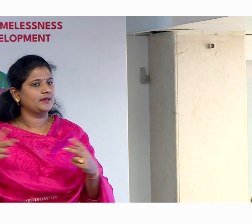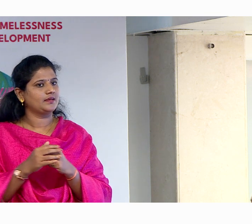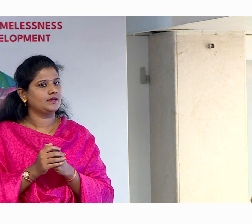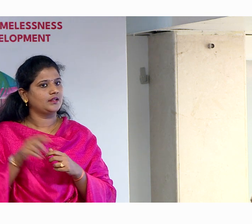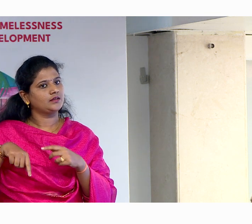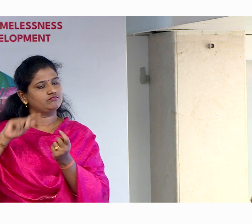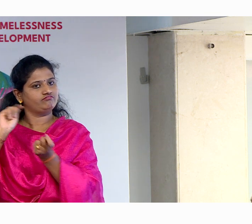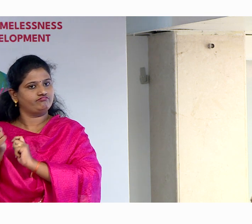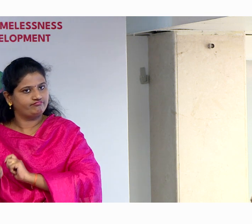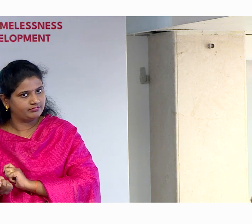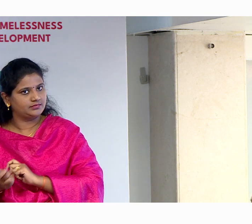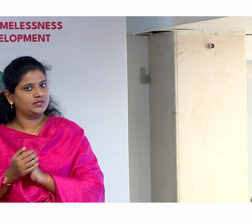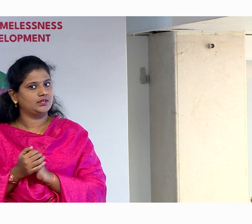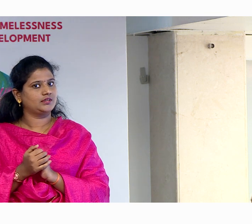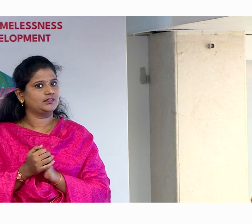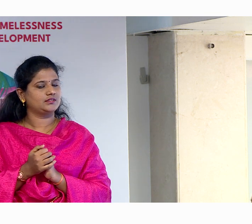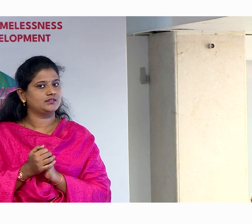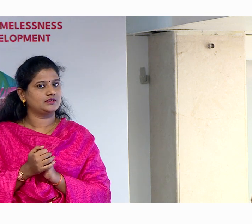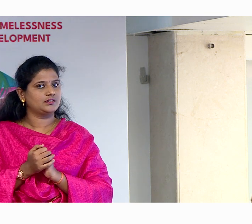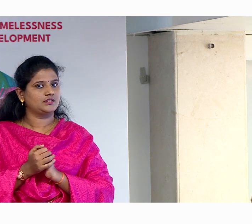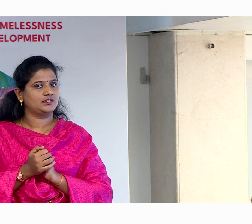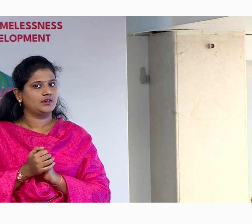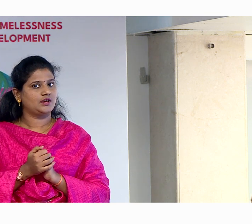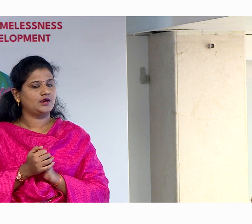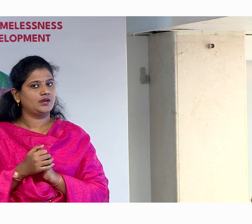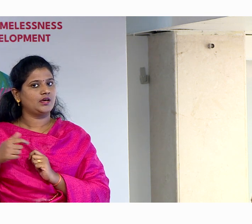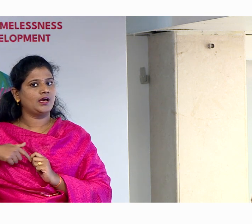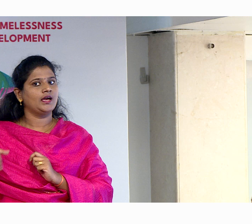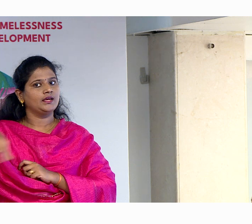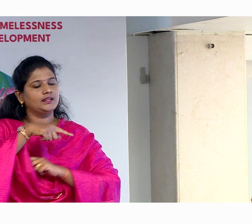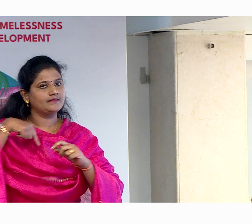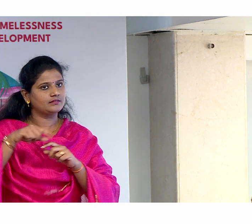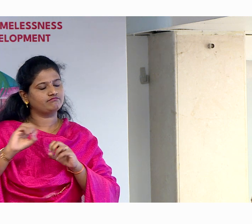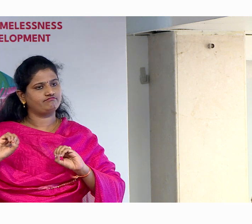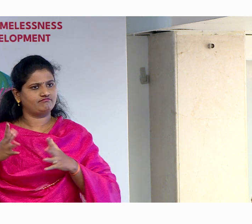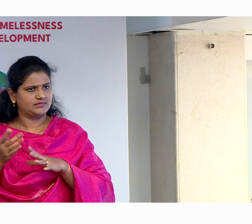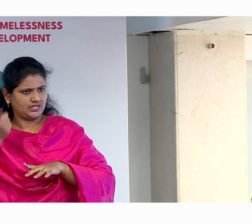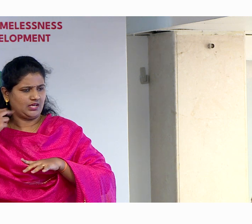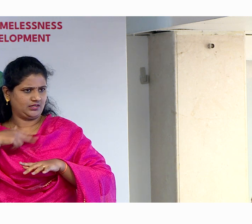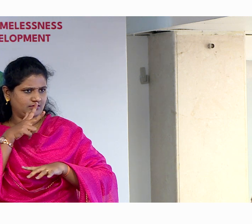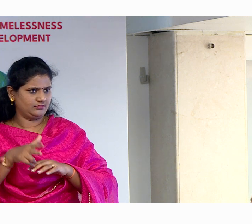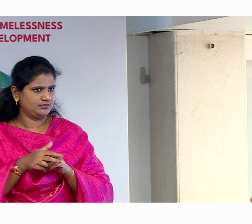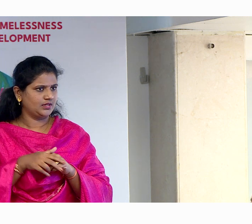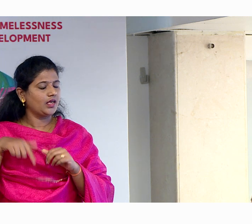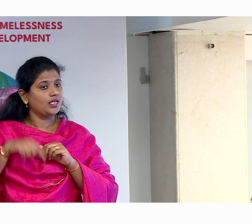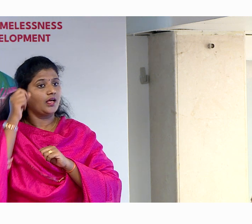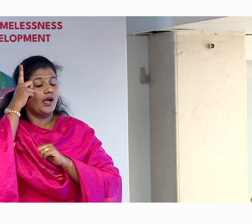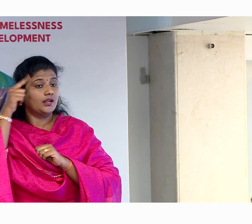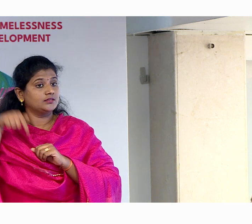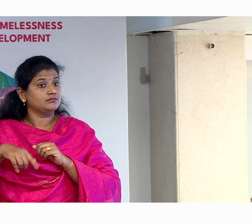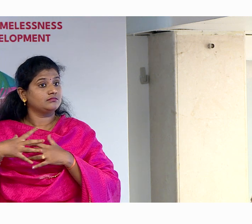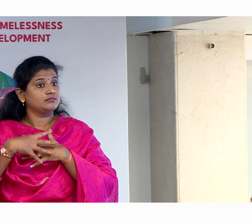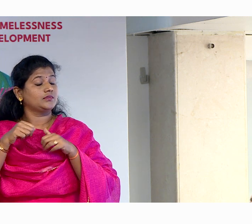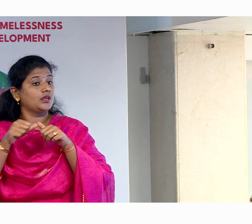are transformed from how they first start out. Every actor has a different understanding, and that understanding will change the